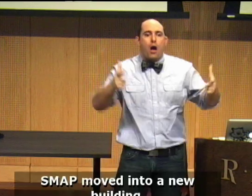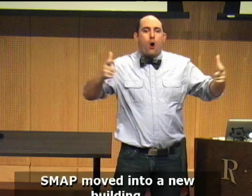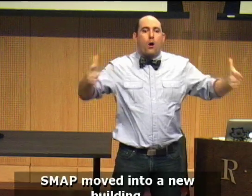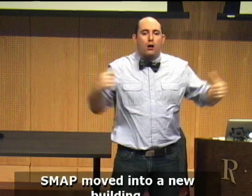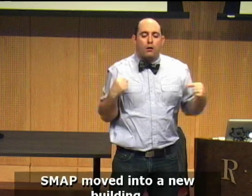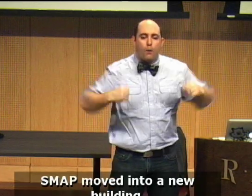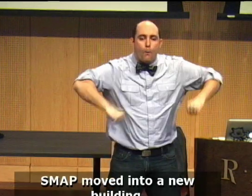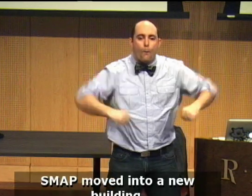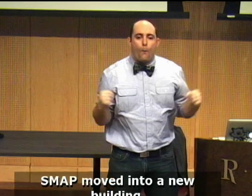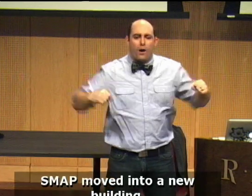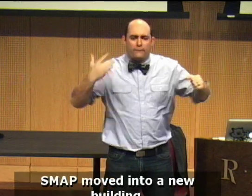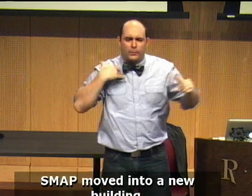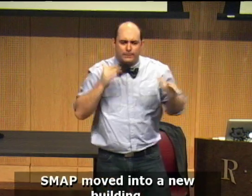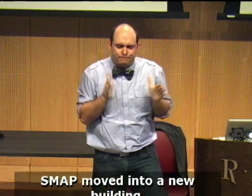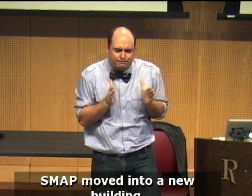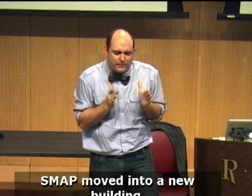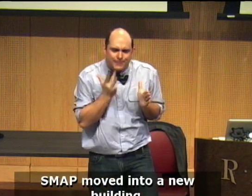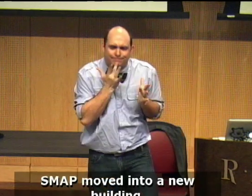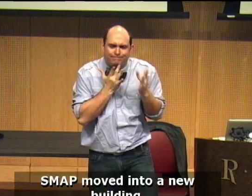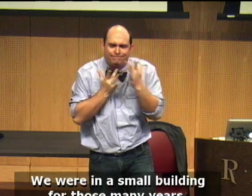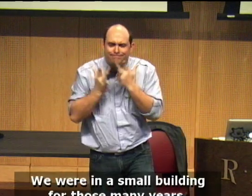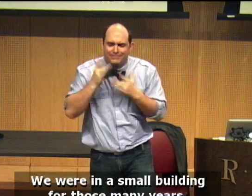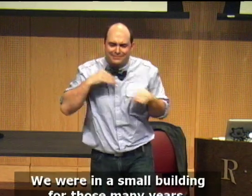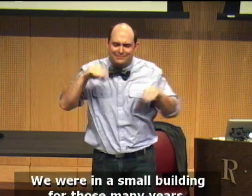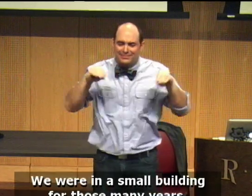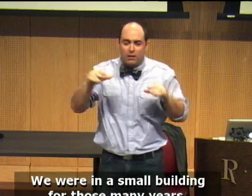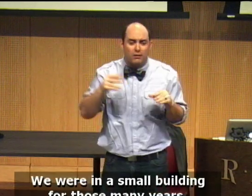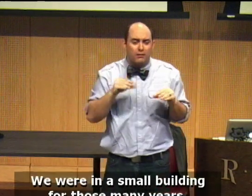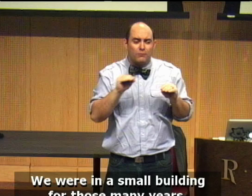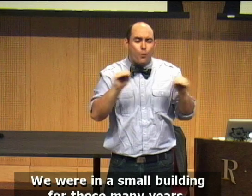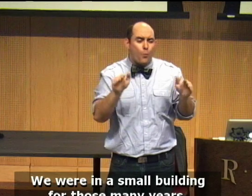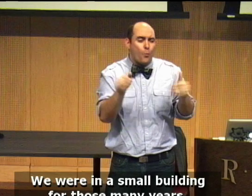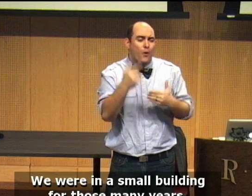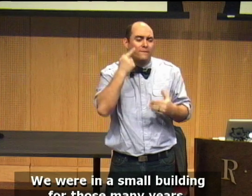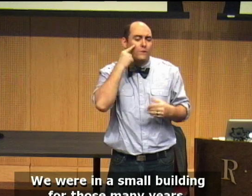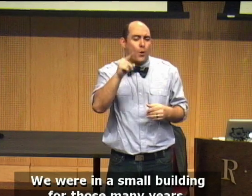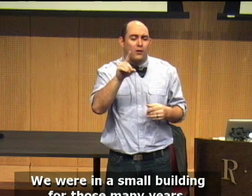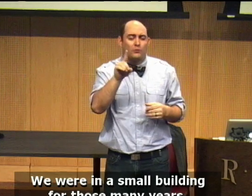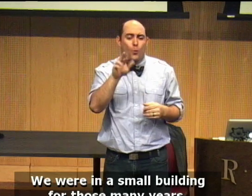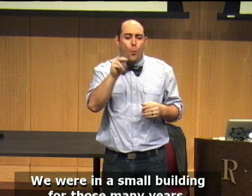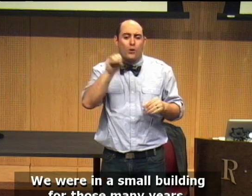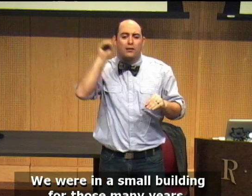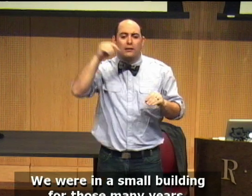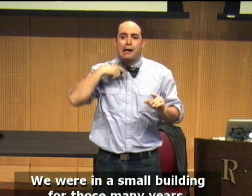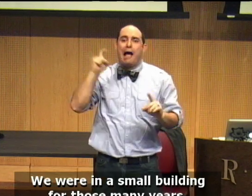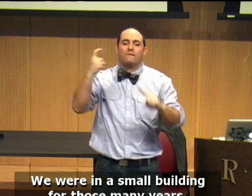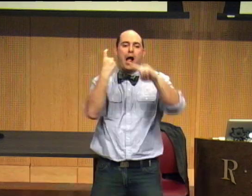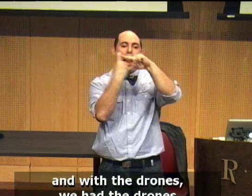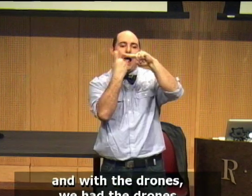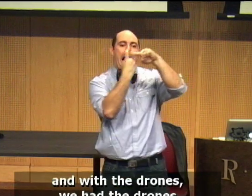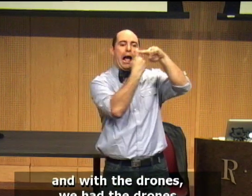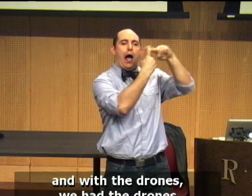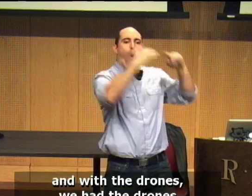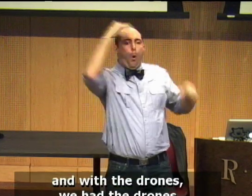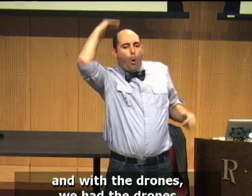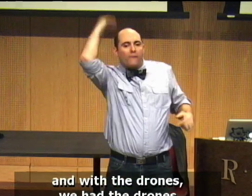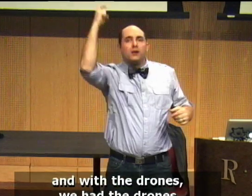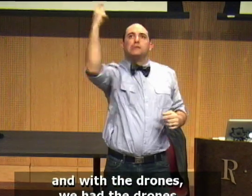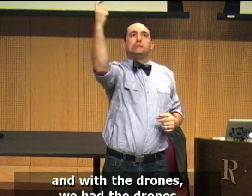SMAP moved into a new building. We were in a small building for those many years. And with the drones, we had the